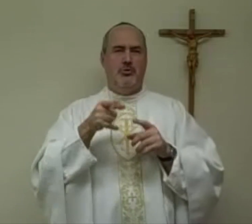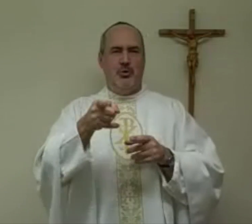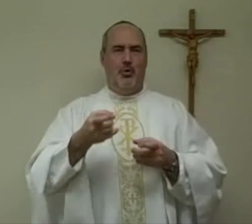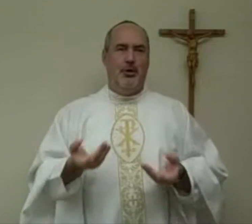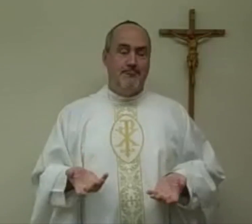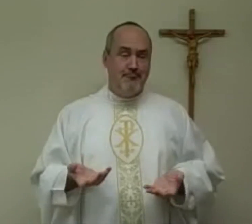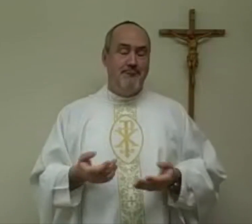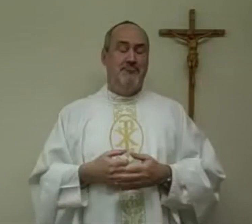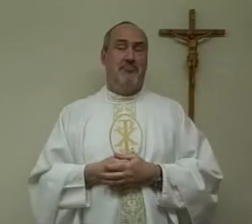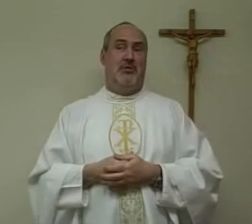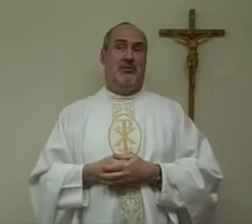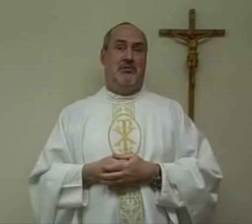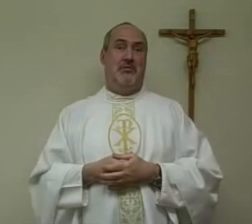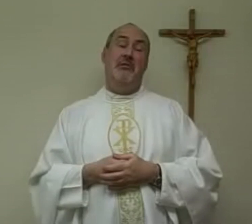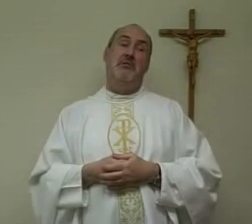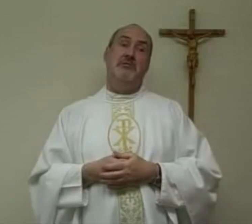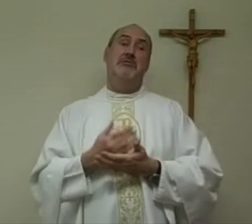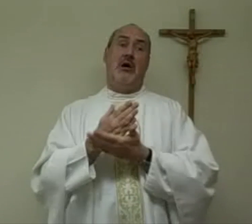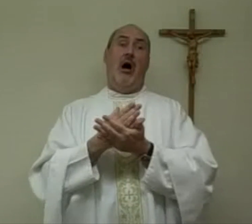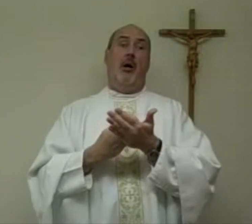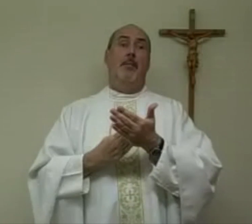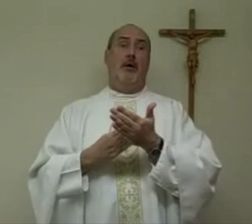forgiving them, forgiving those who have wronged us.